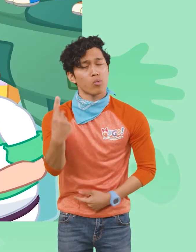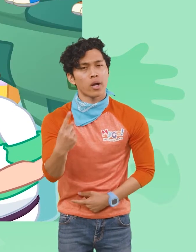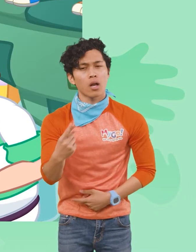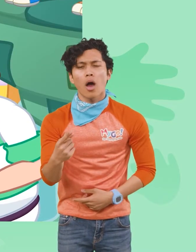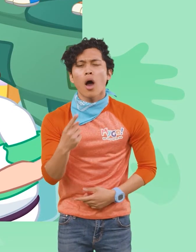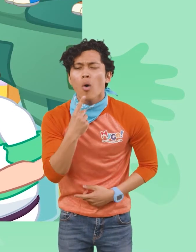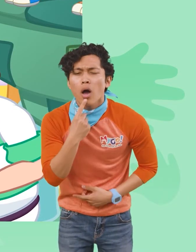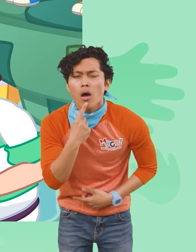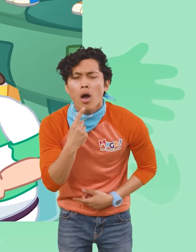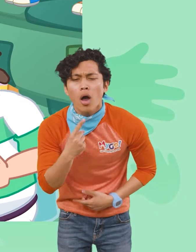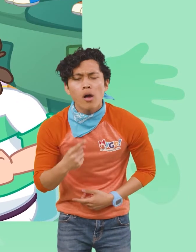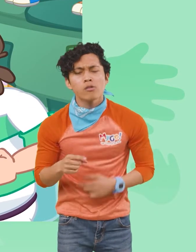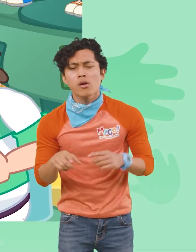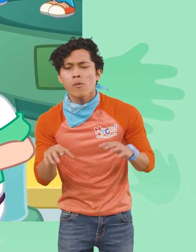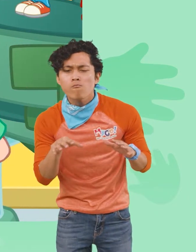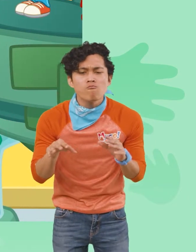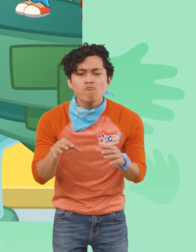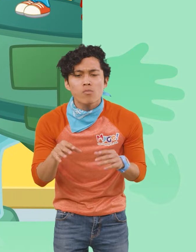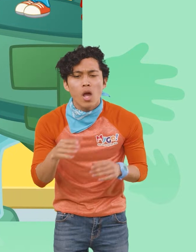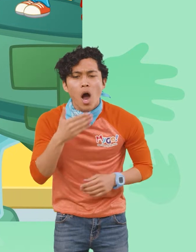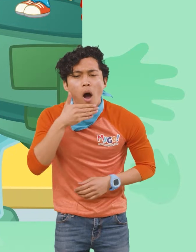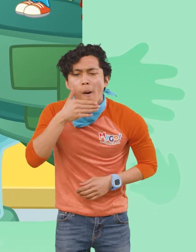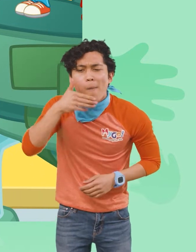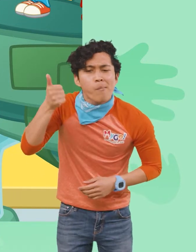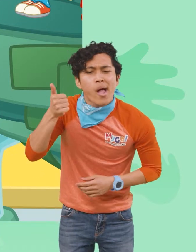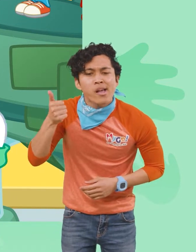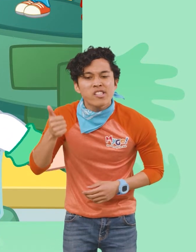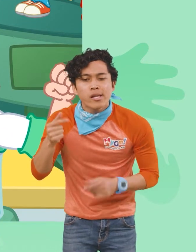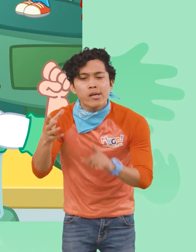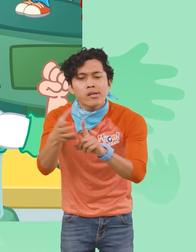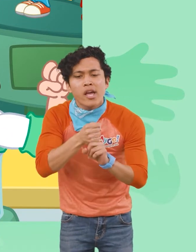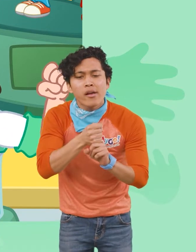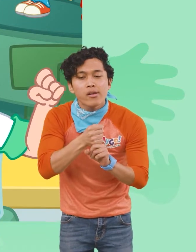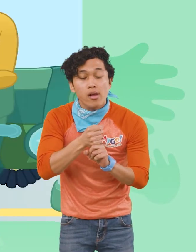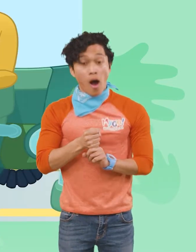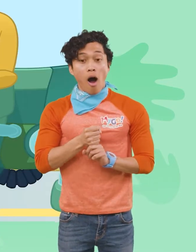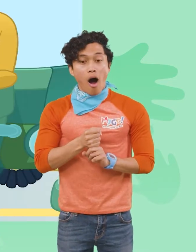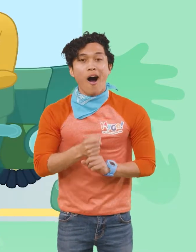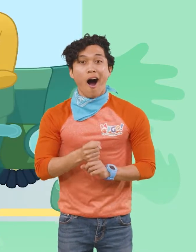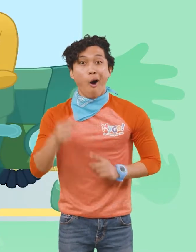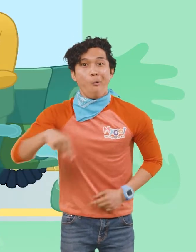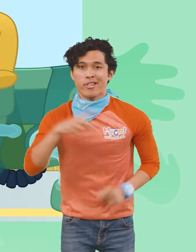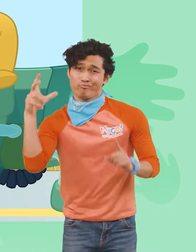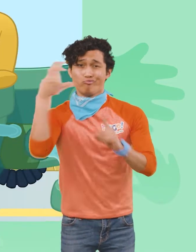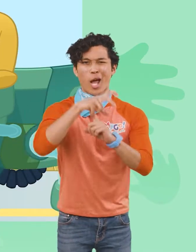says, best at getting caught. We are champions, Stein. Yeah.